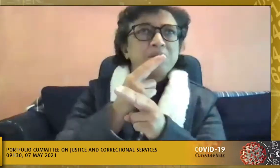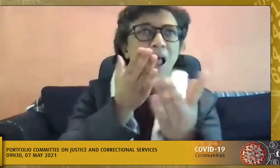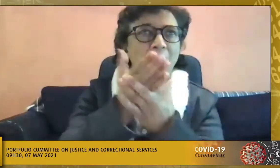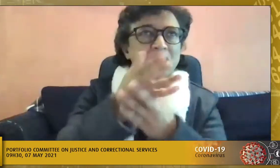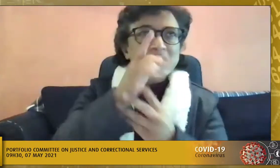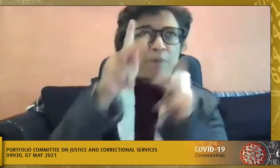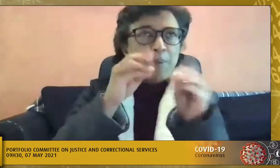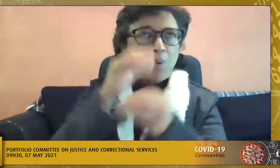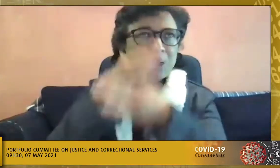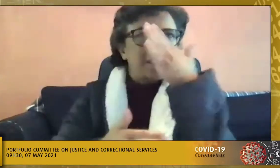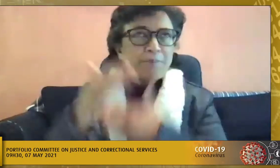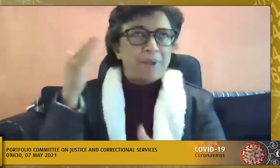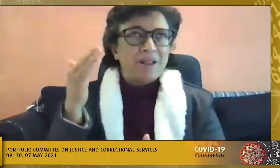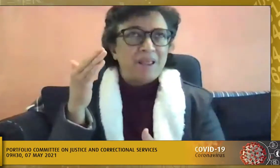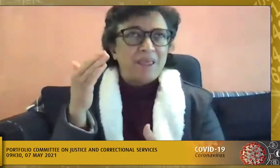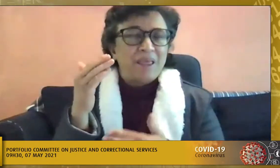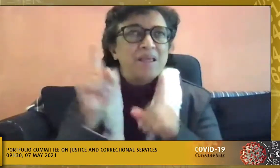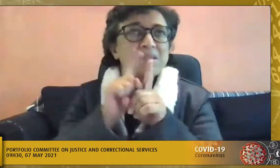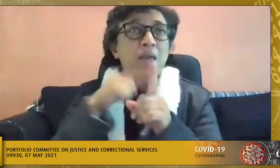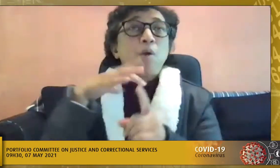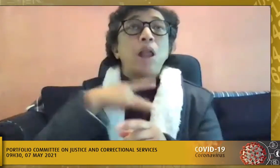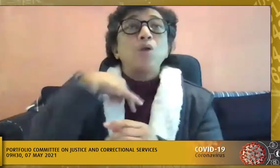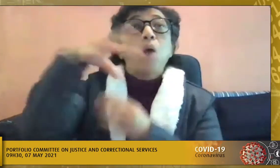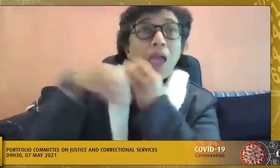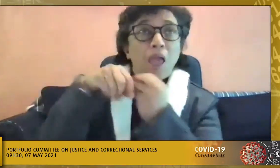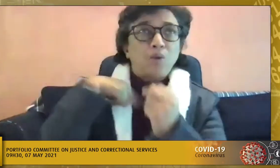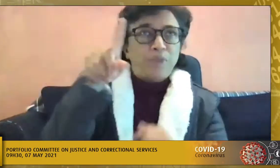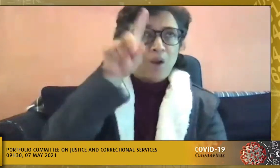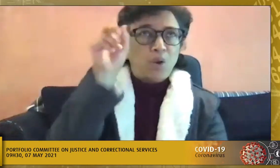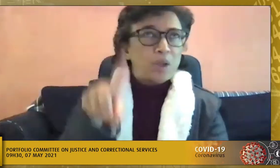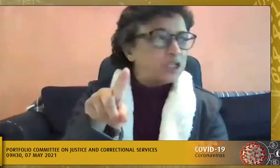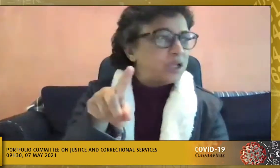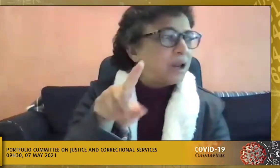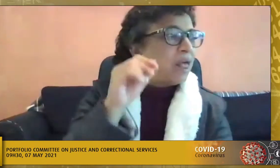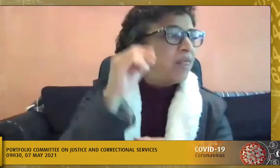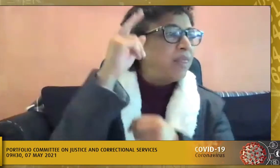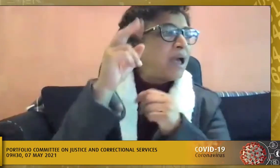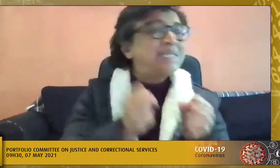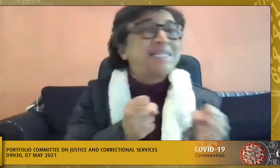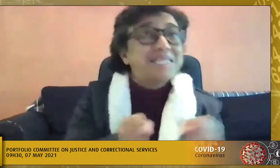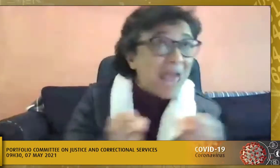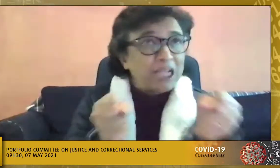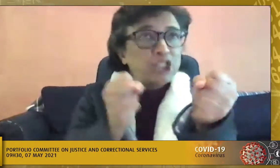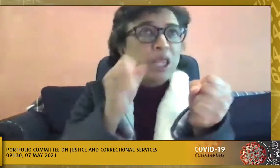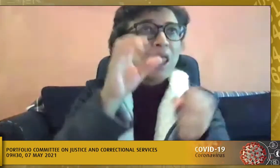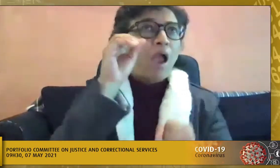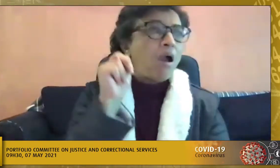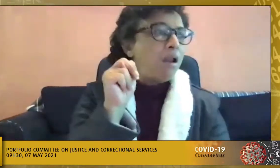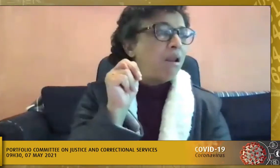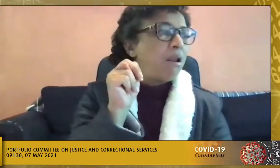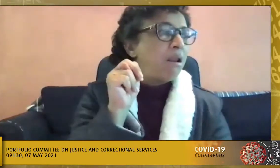regard to the universal access for people with disabilities and I would like to add